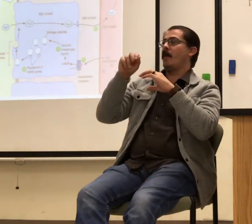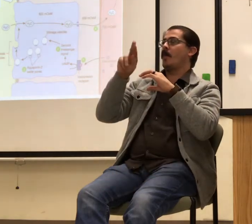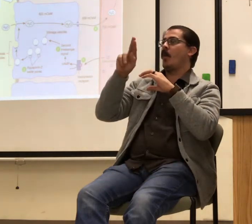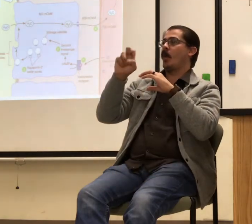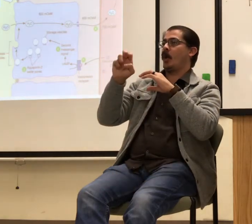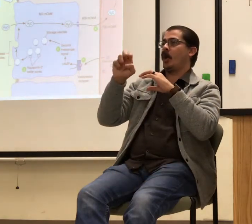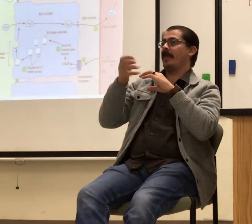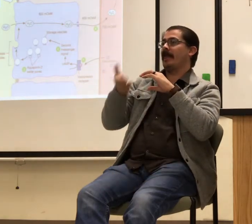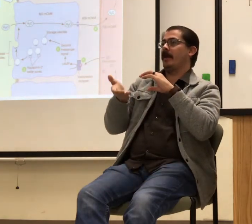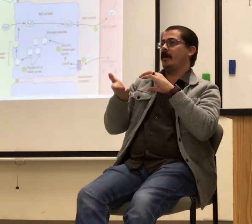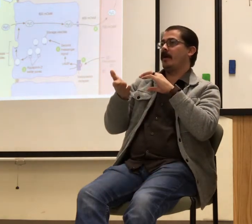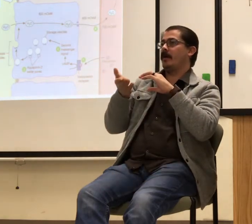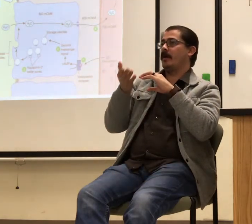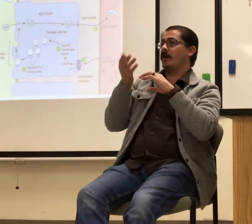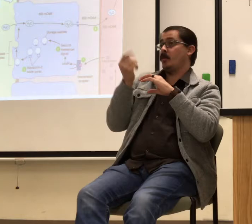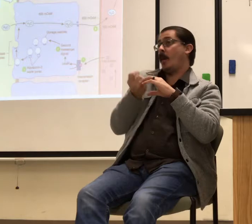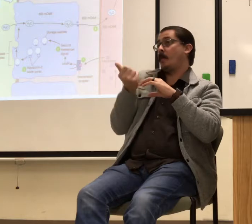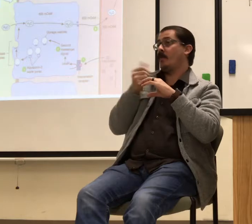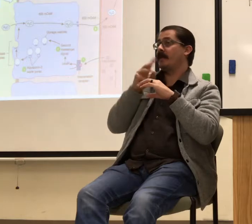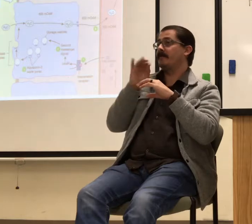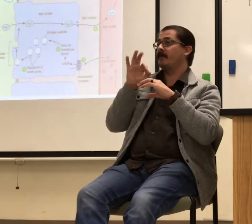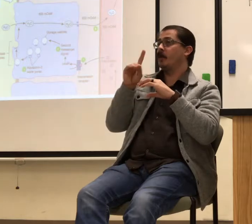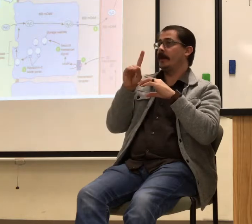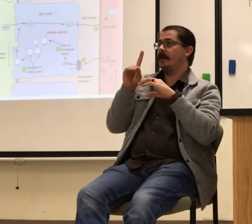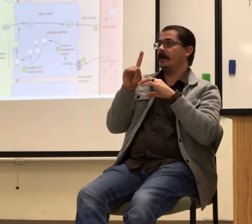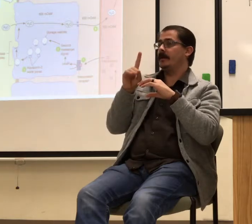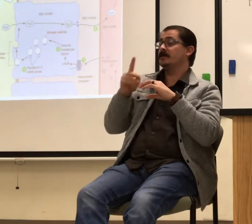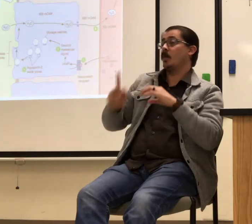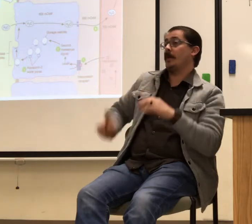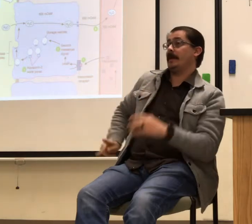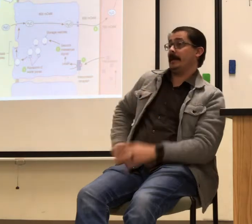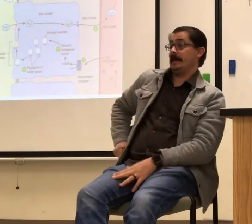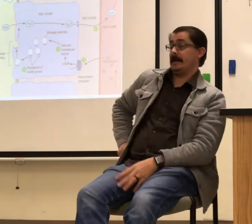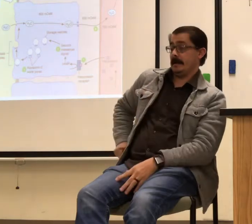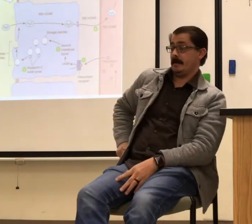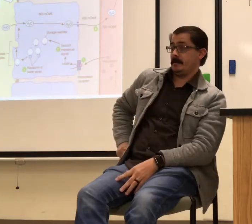so you're taking fluid out. And so the kidney